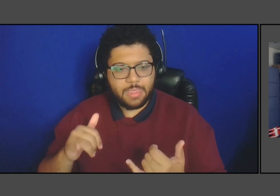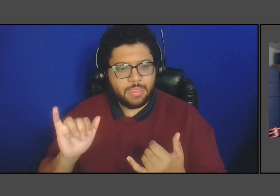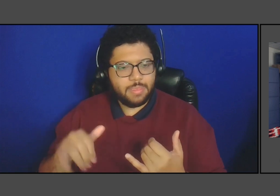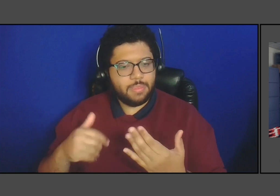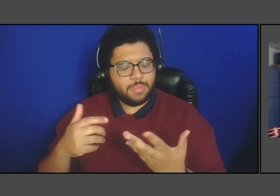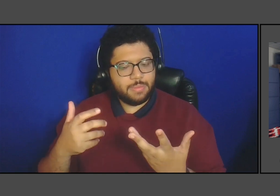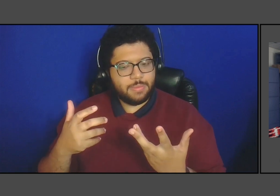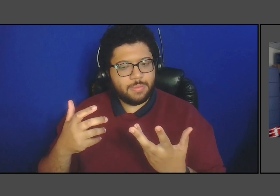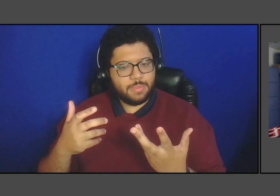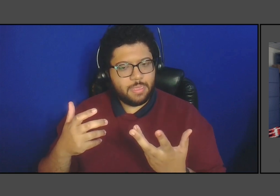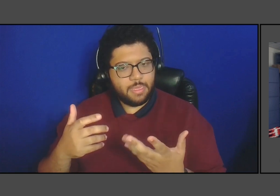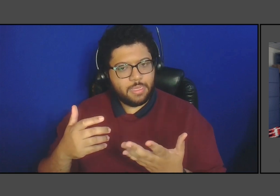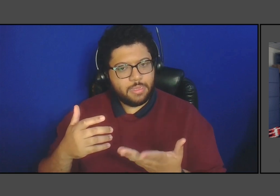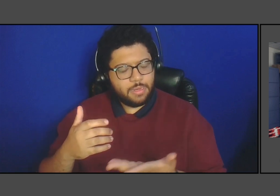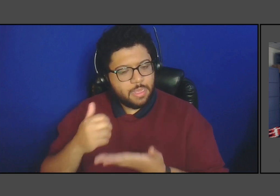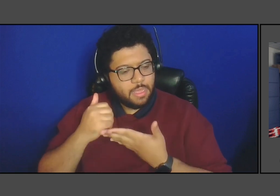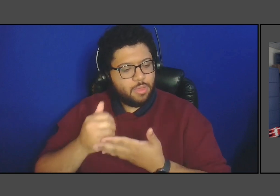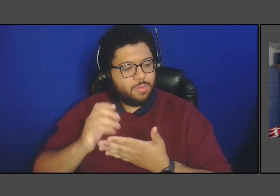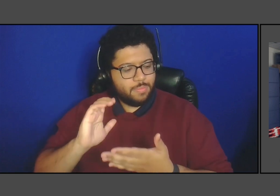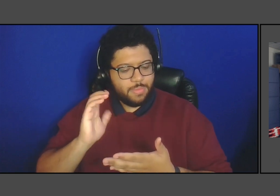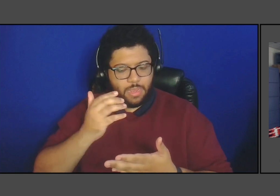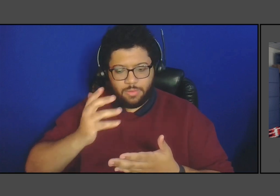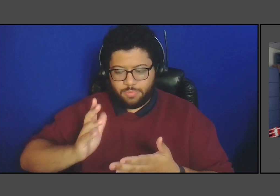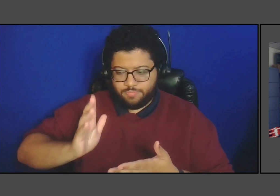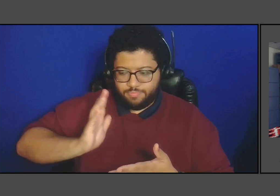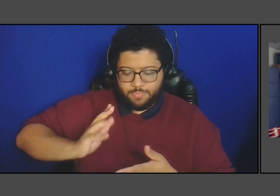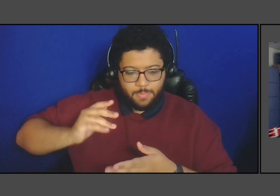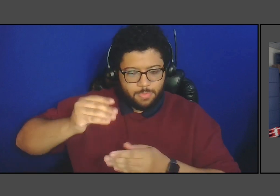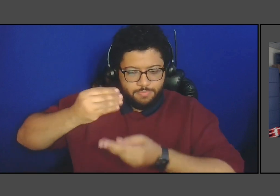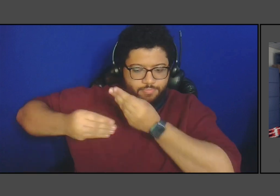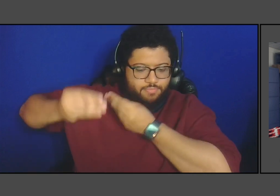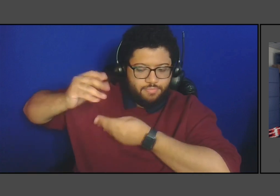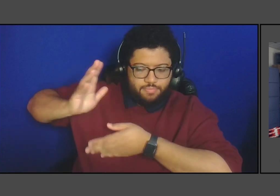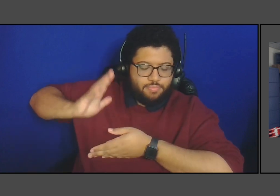times. It is possible for us to